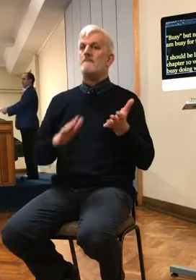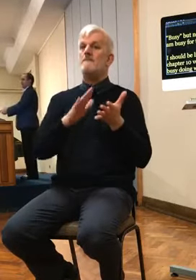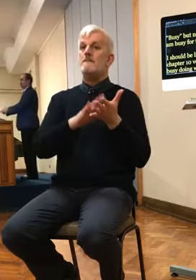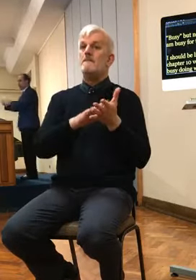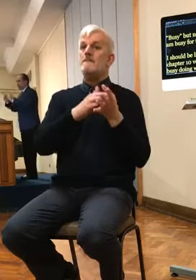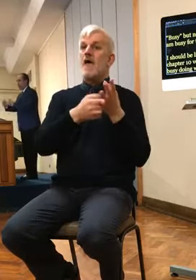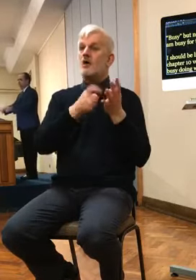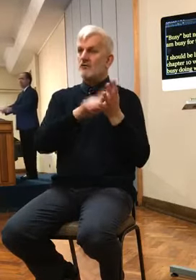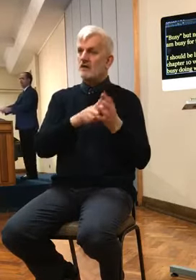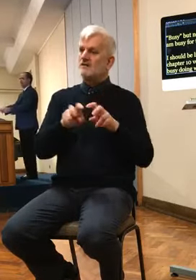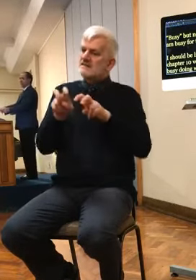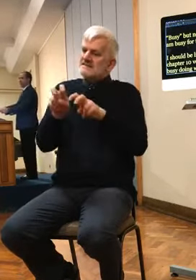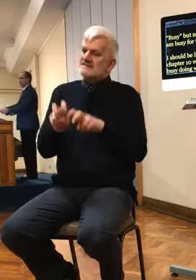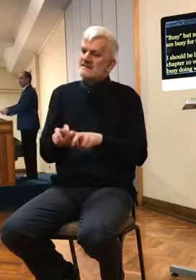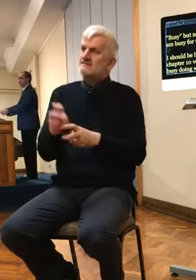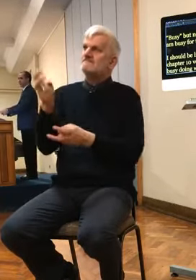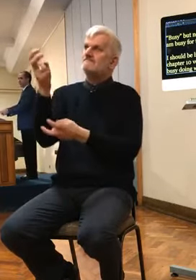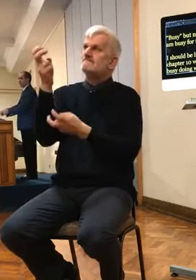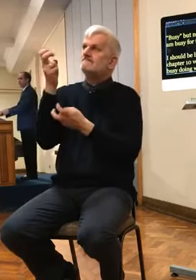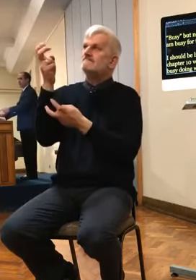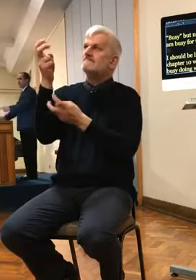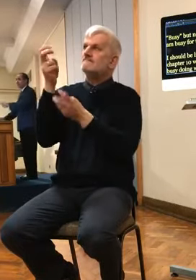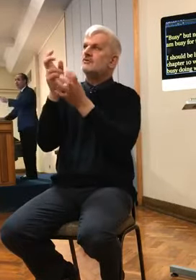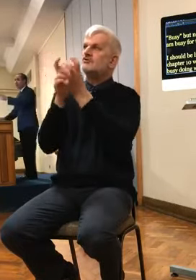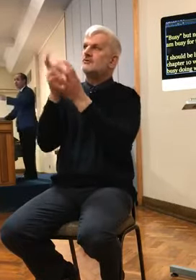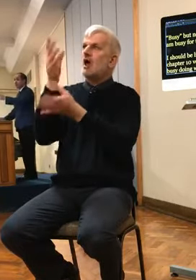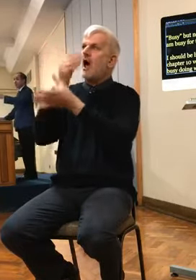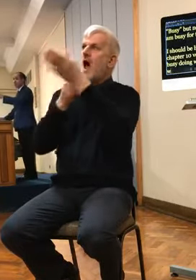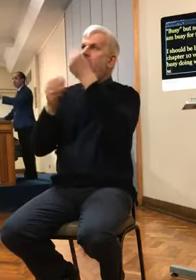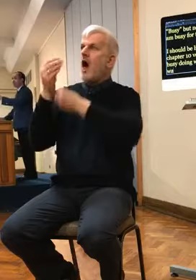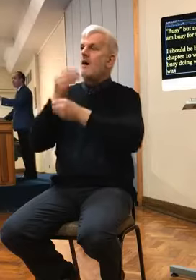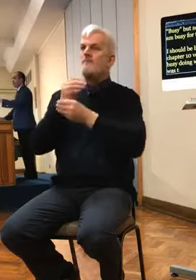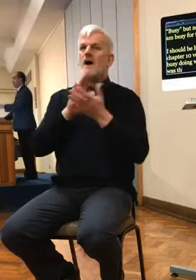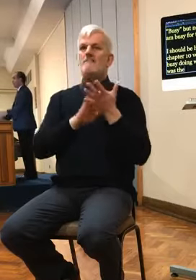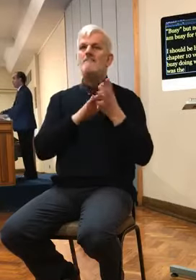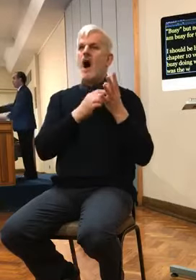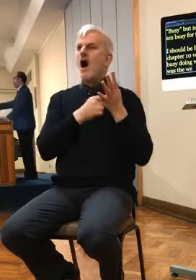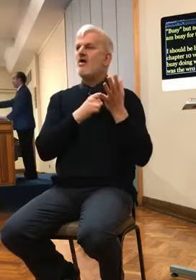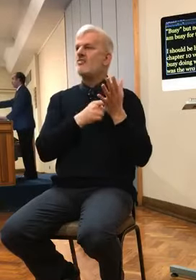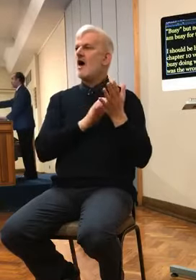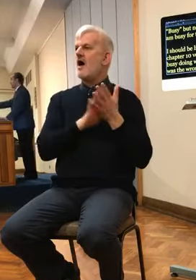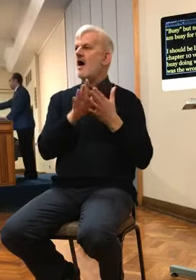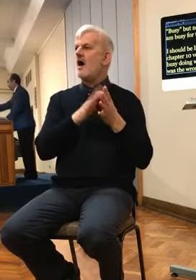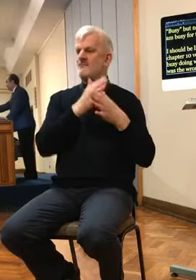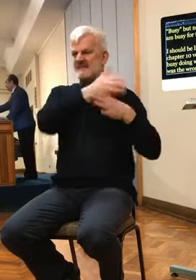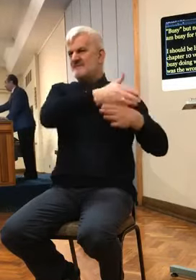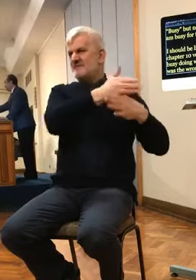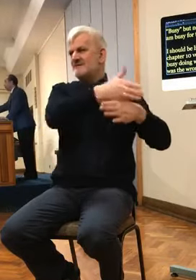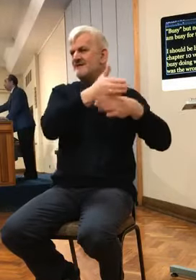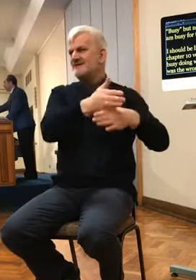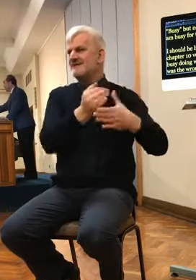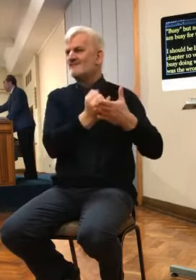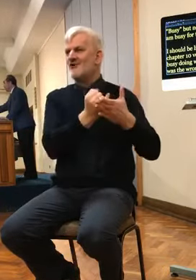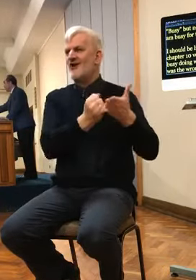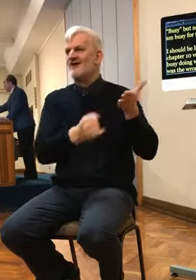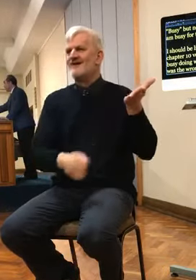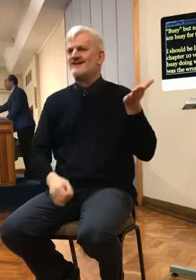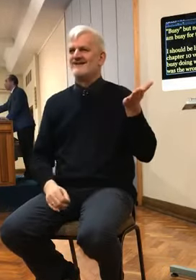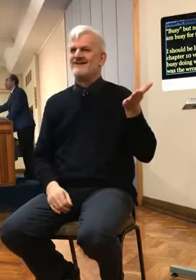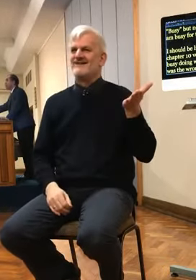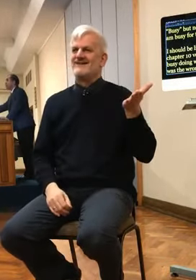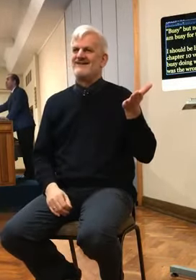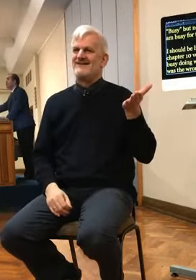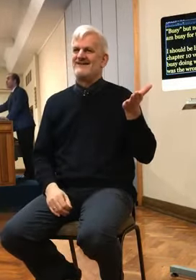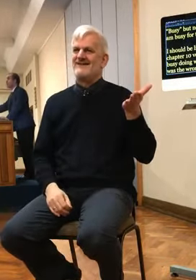time, to be at the feet of the Lord Jesus Christ. And that's why she was told, Christ said, Mary